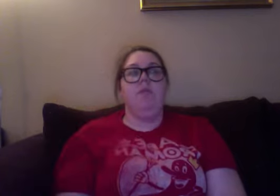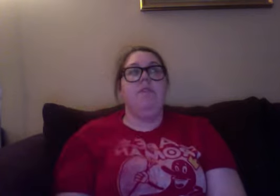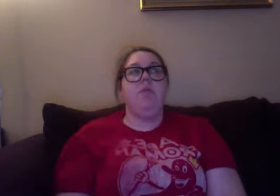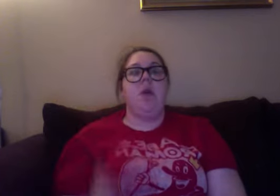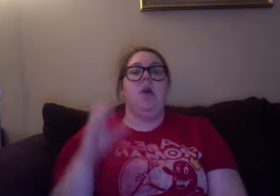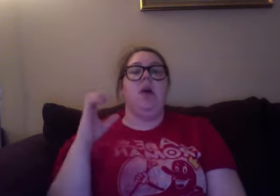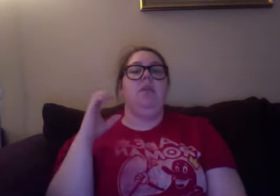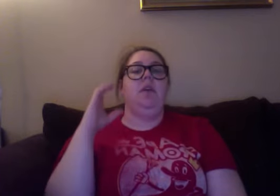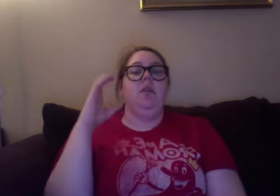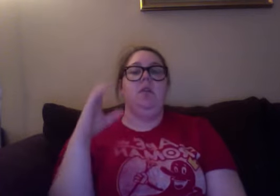female cousin,